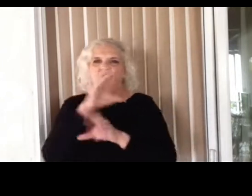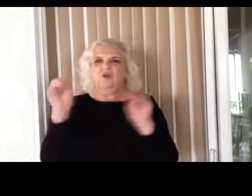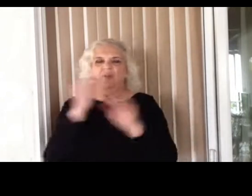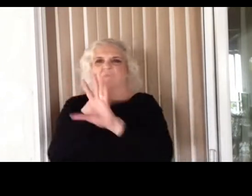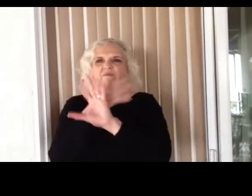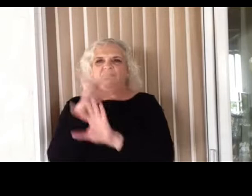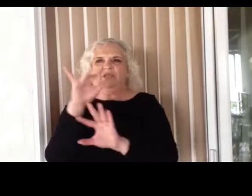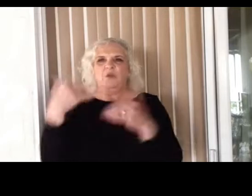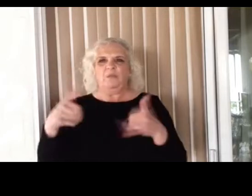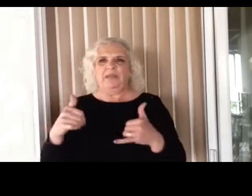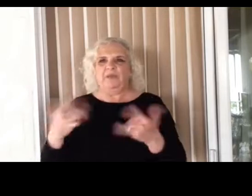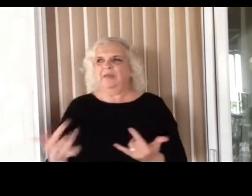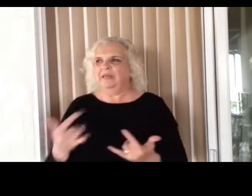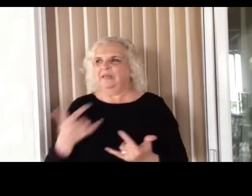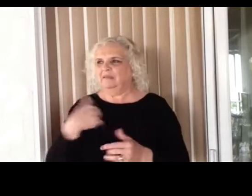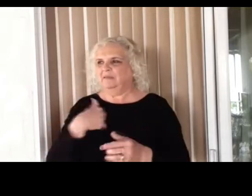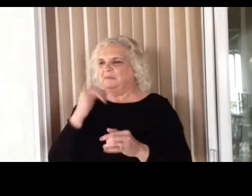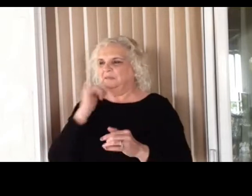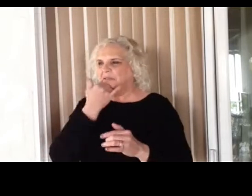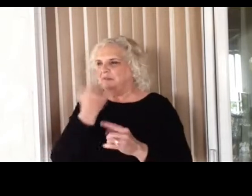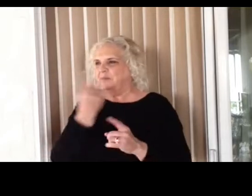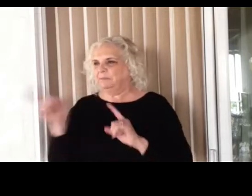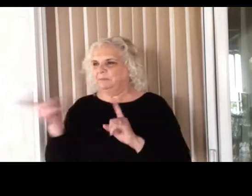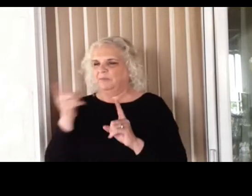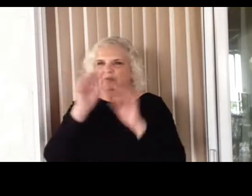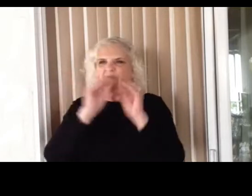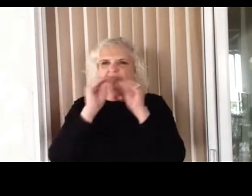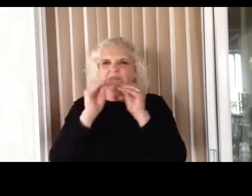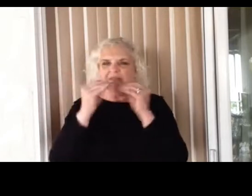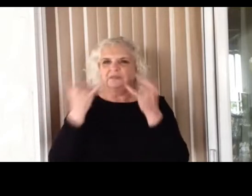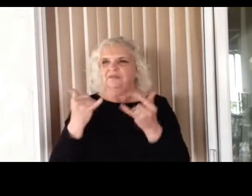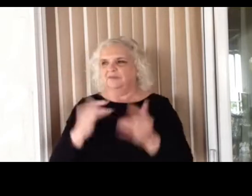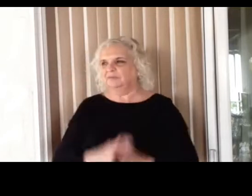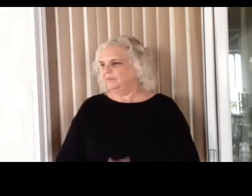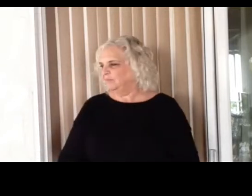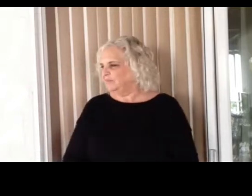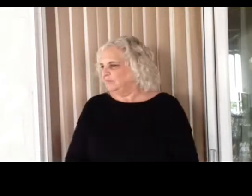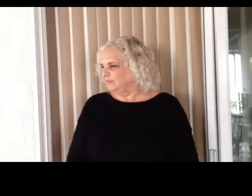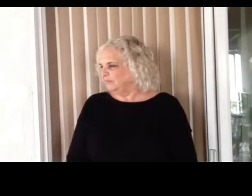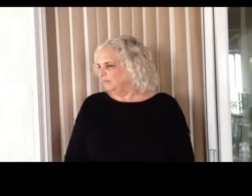hello. Damn it. I have been married to Dan for 64 years.